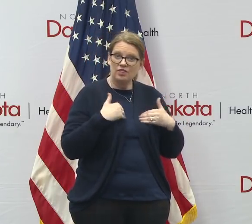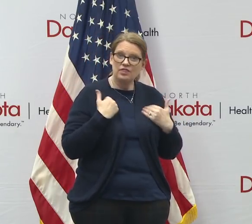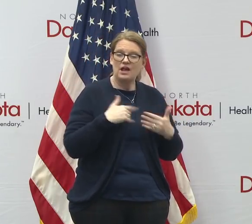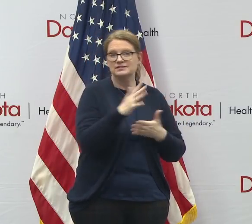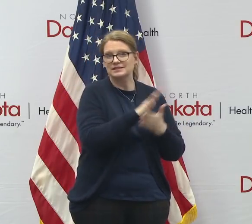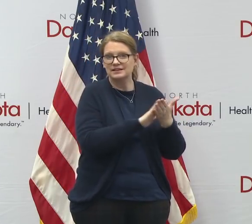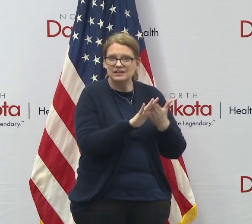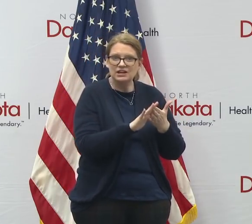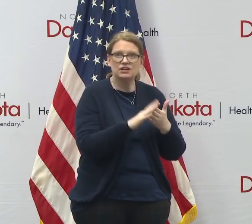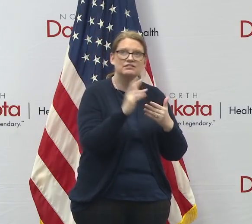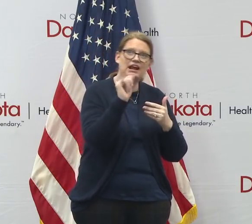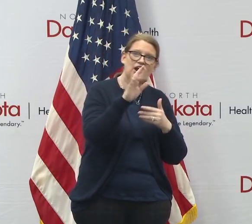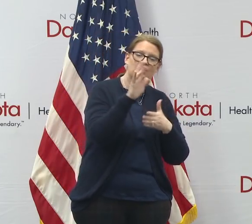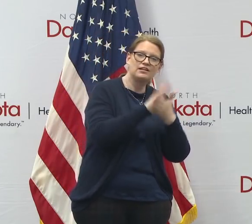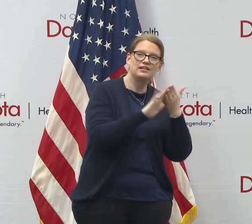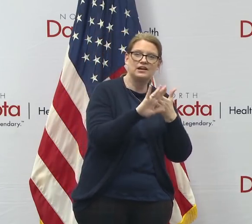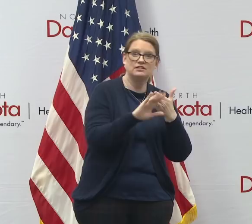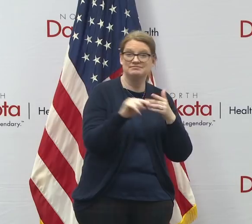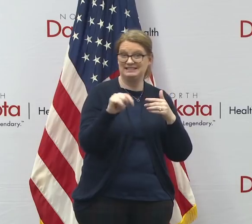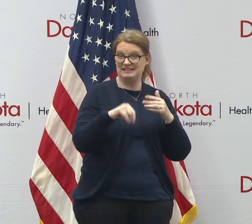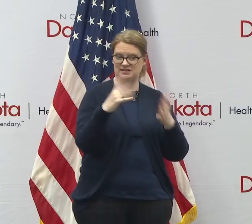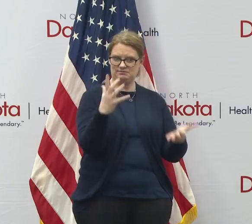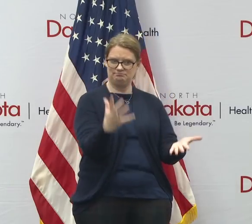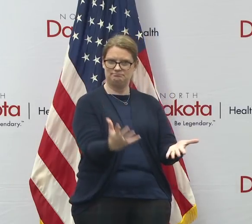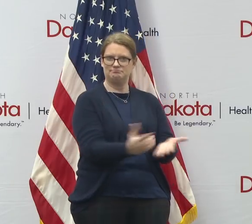reminding people again, great time.